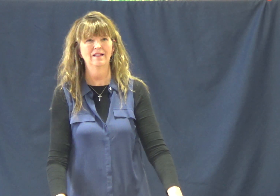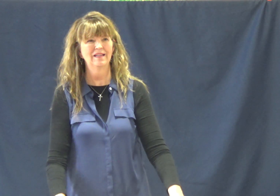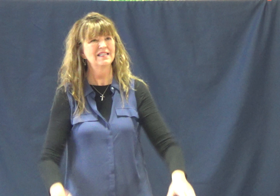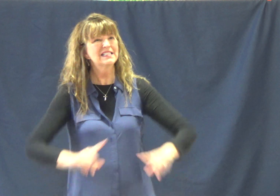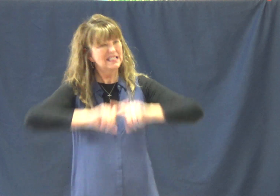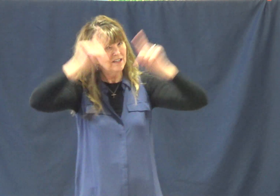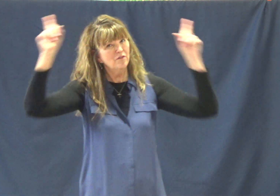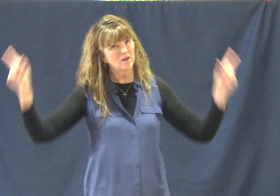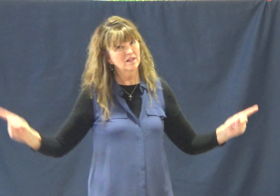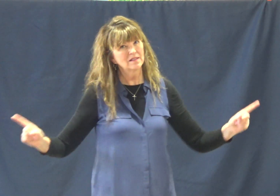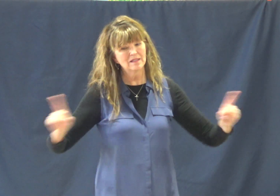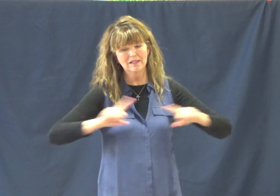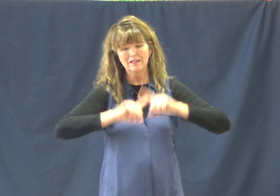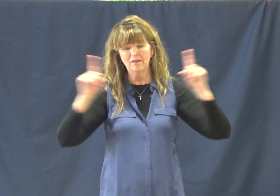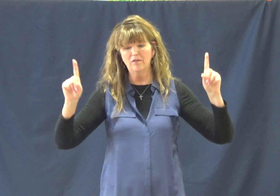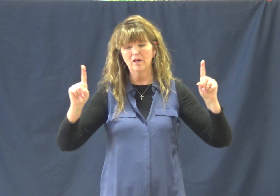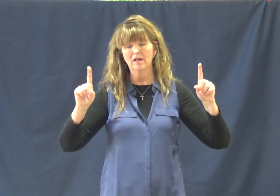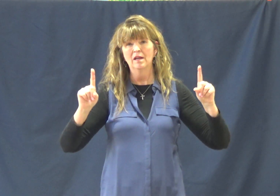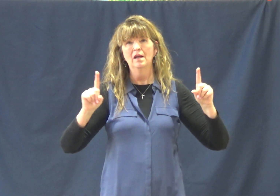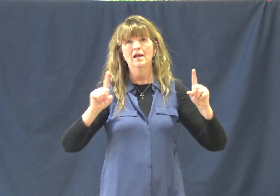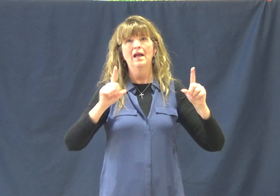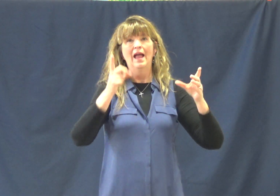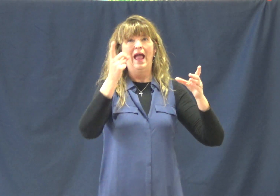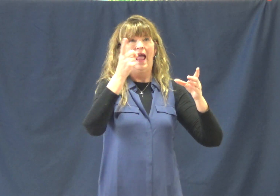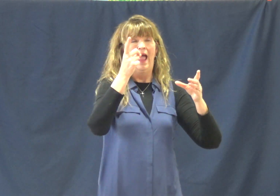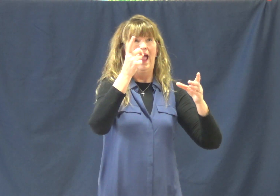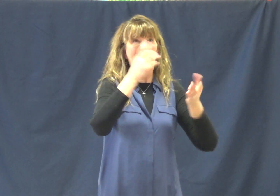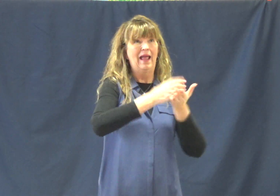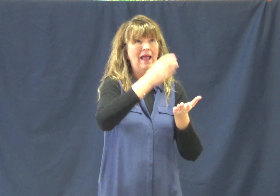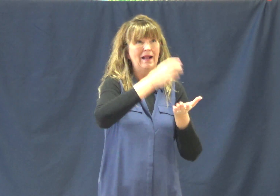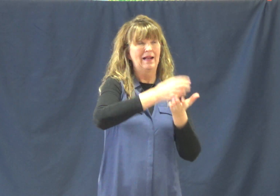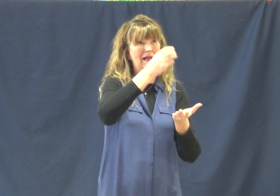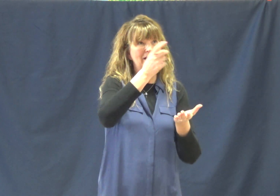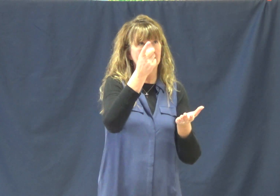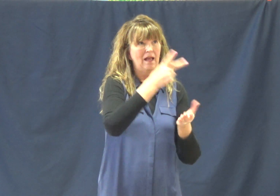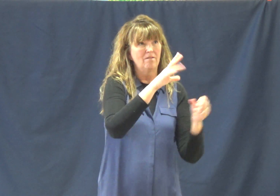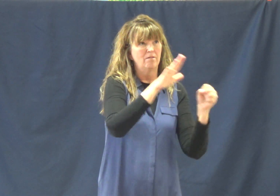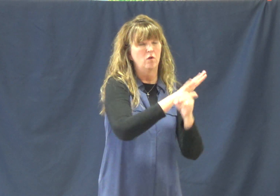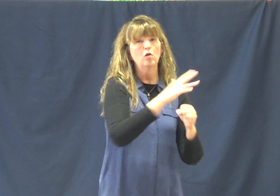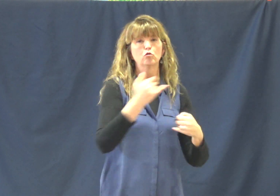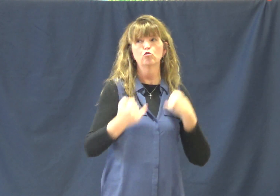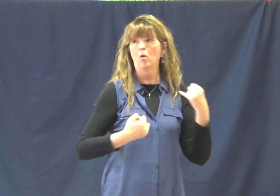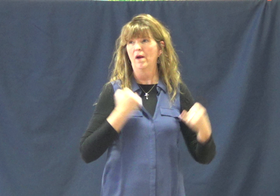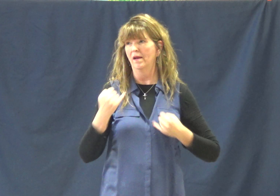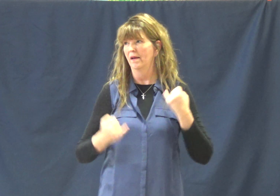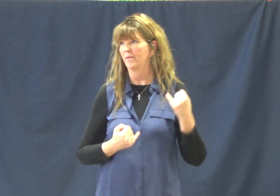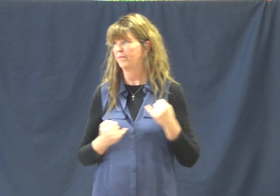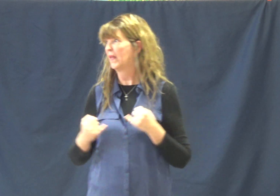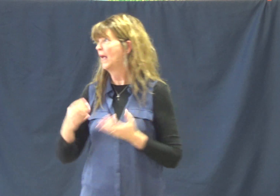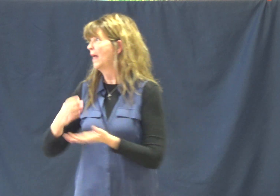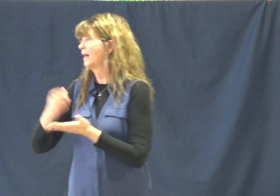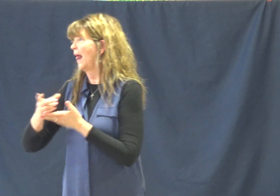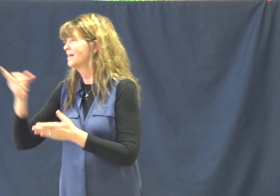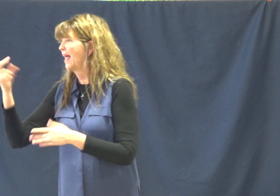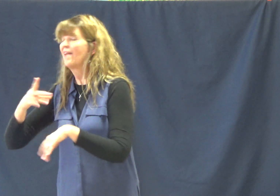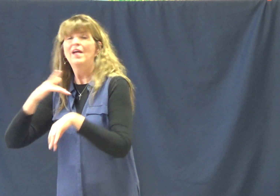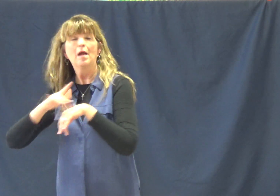half empty instead, think of it as half full. That will refresh my soul.